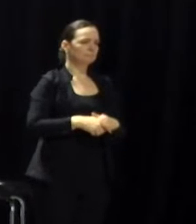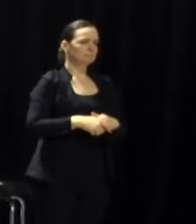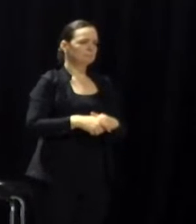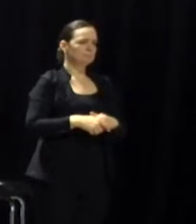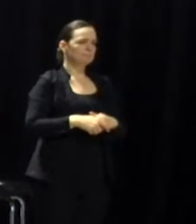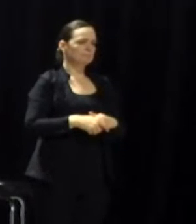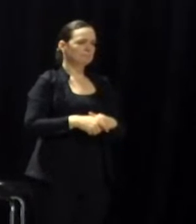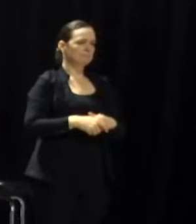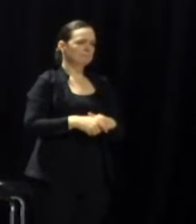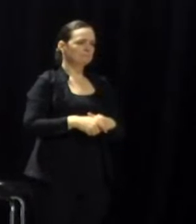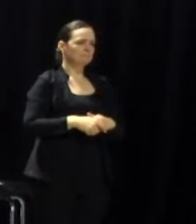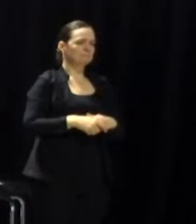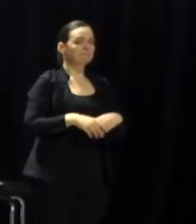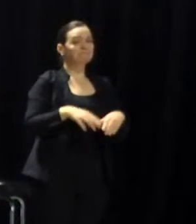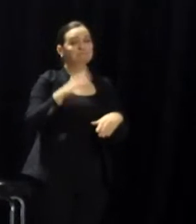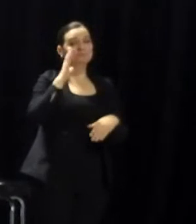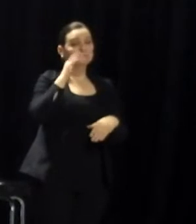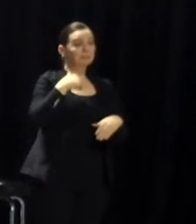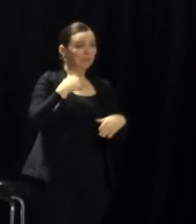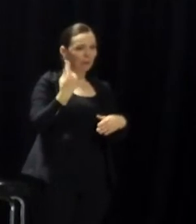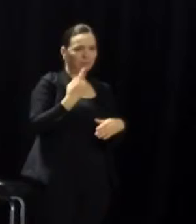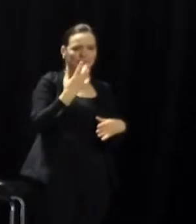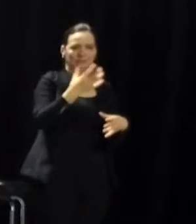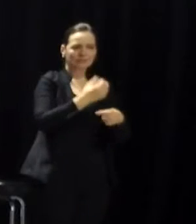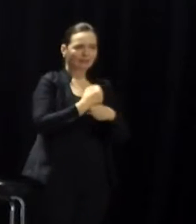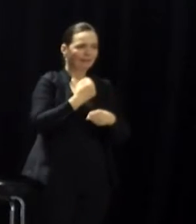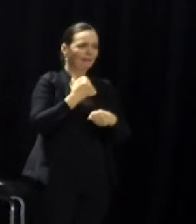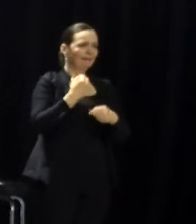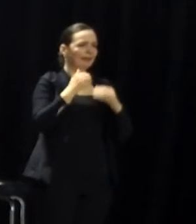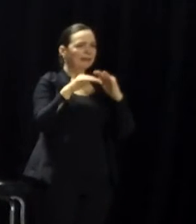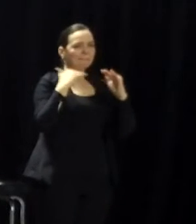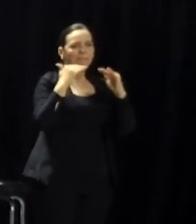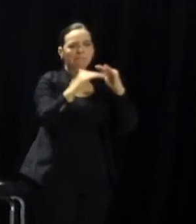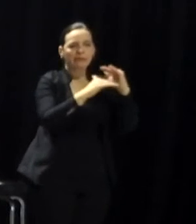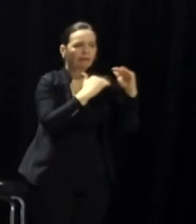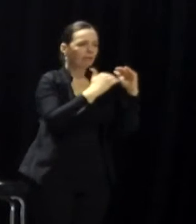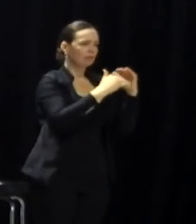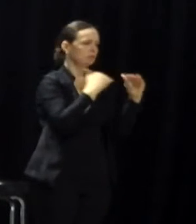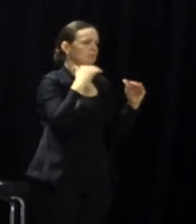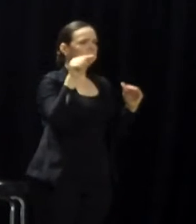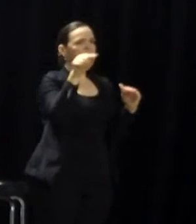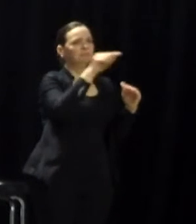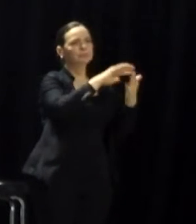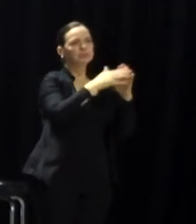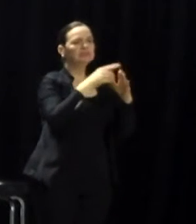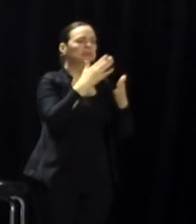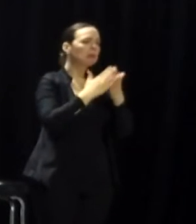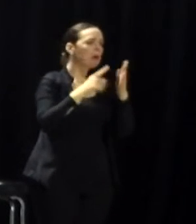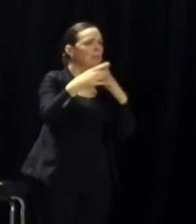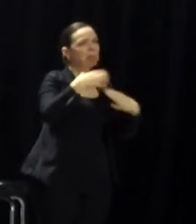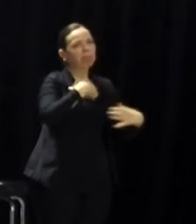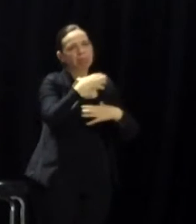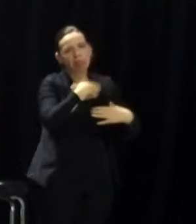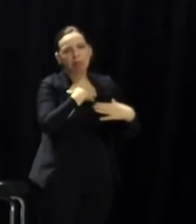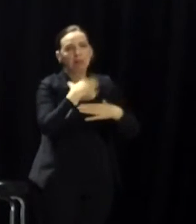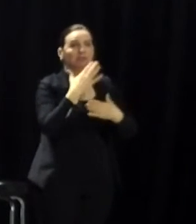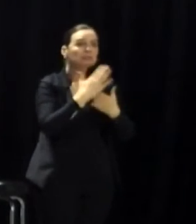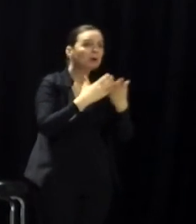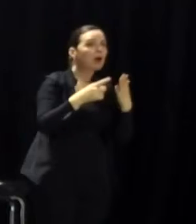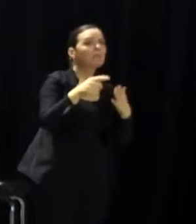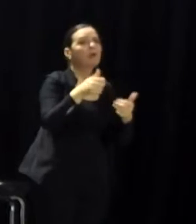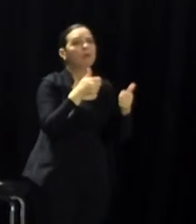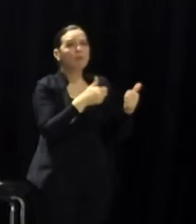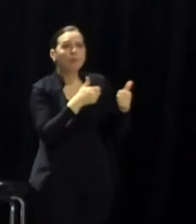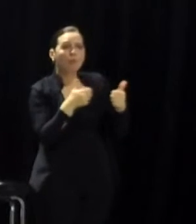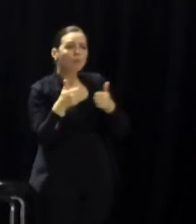sent to us. Look at we know younger folks had some gatherings, right?